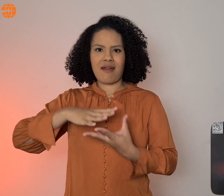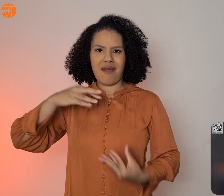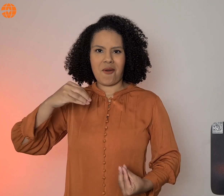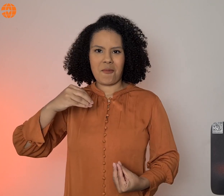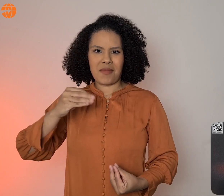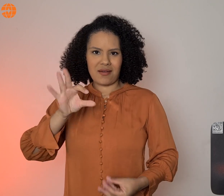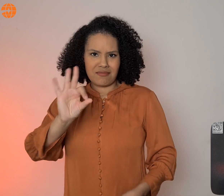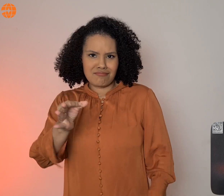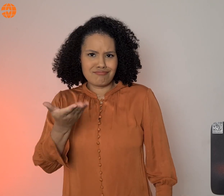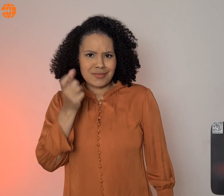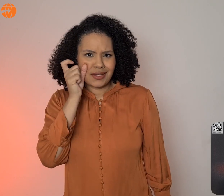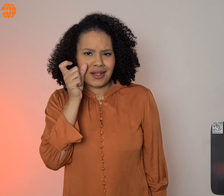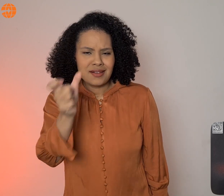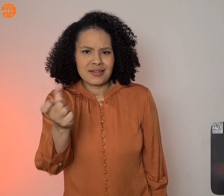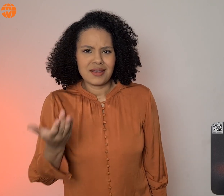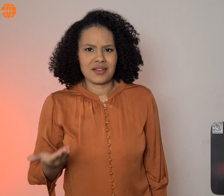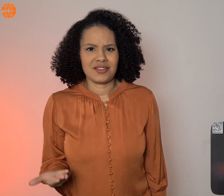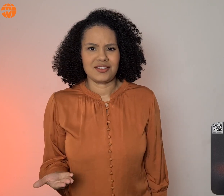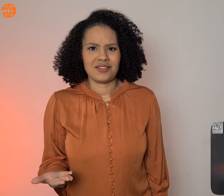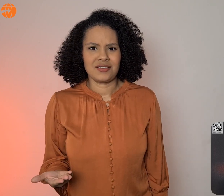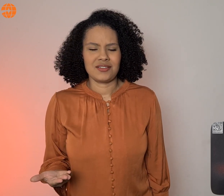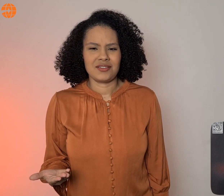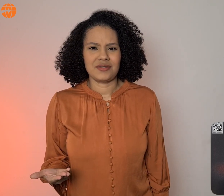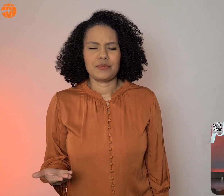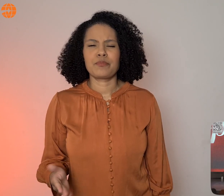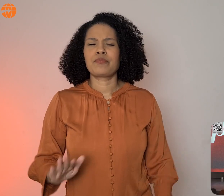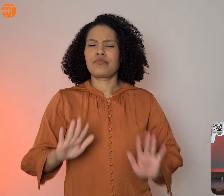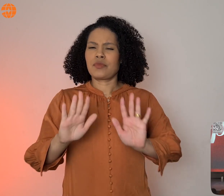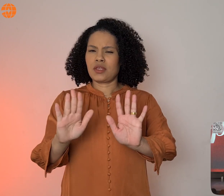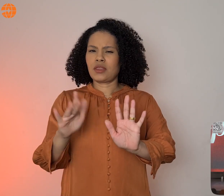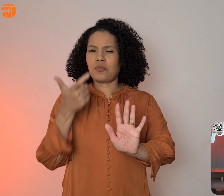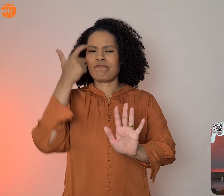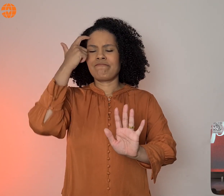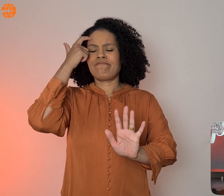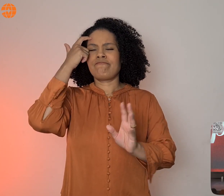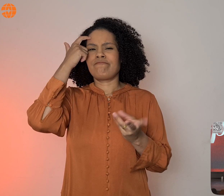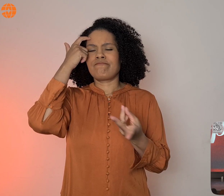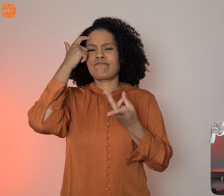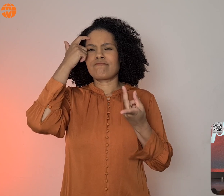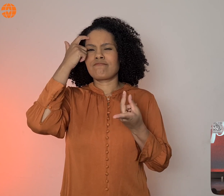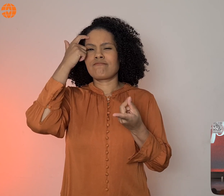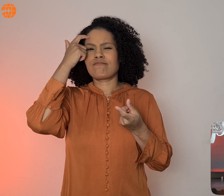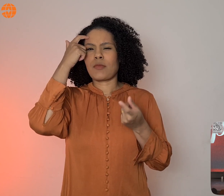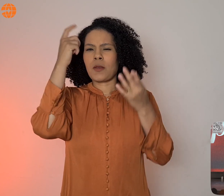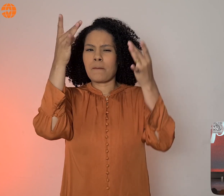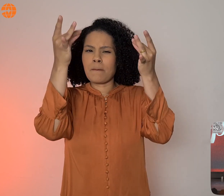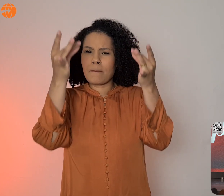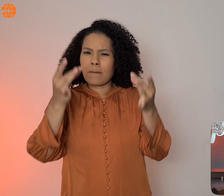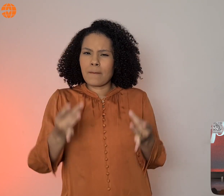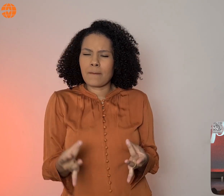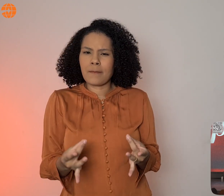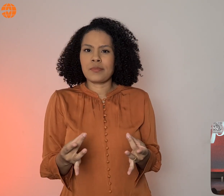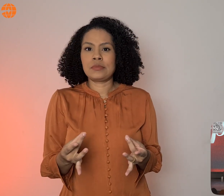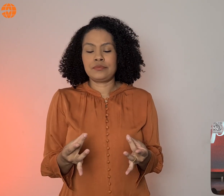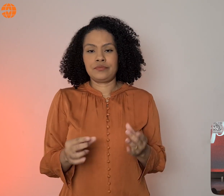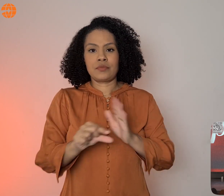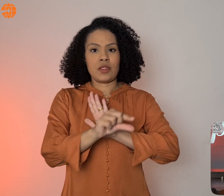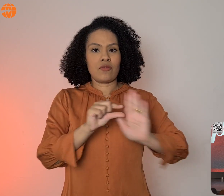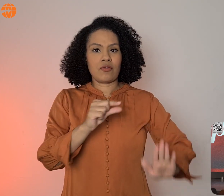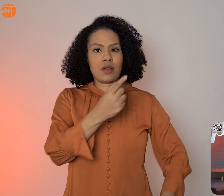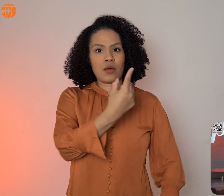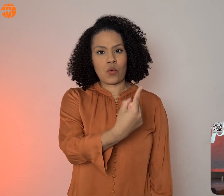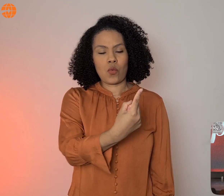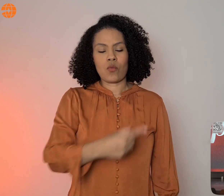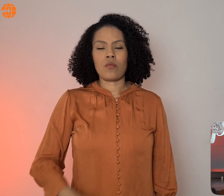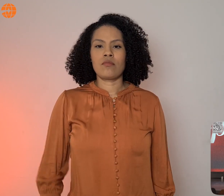interessante que ele está falando com ele mesmo? So let's unpack this psalm. Então vamos desdobrar um pouco sobre esse